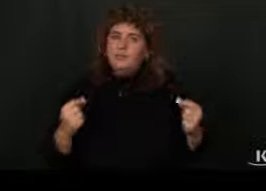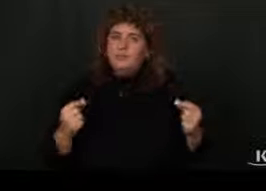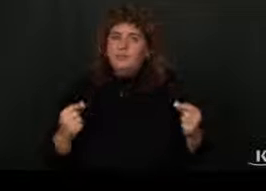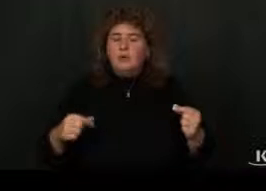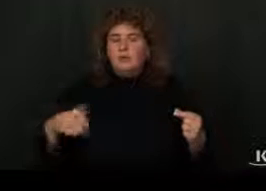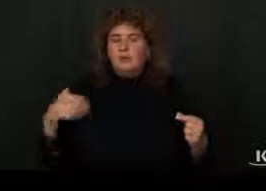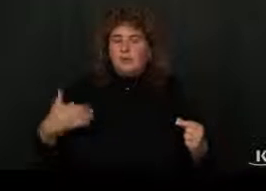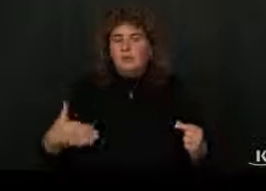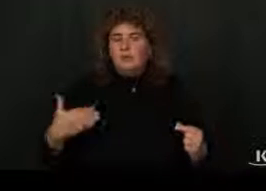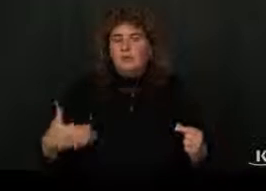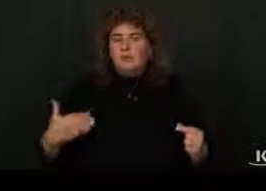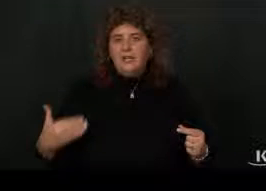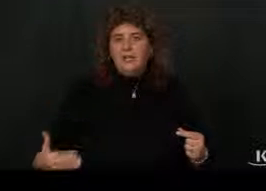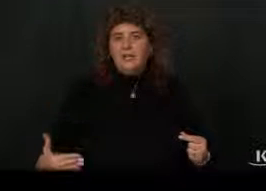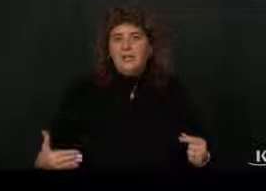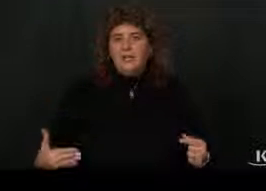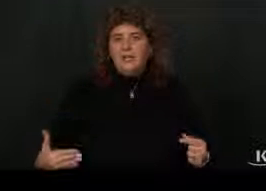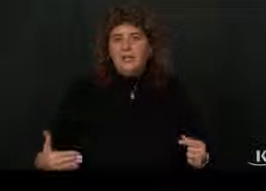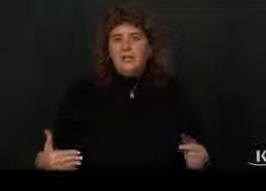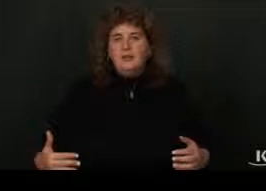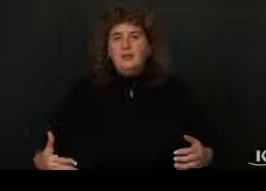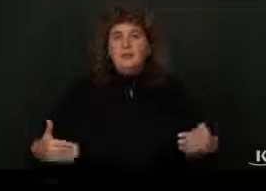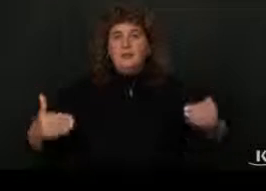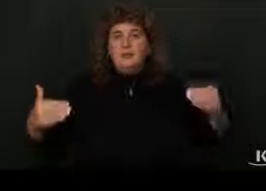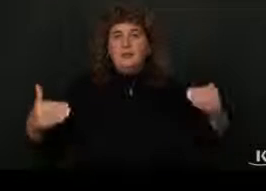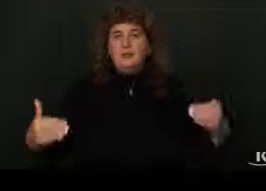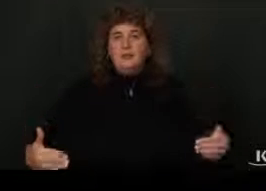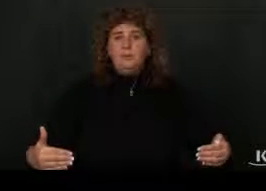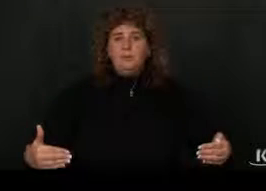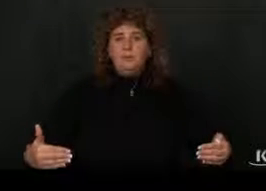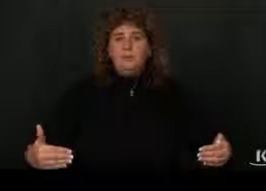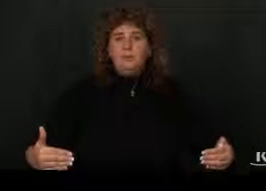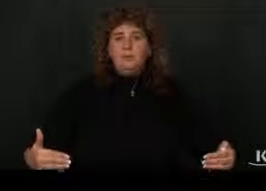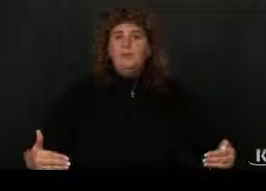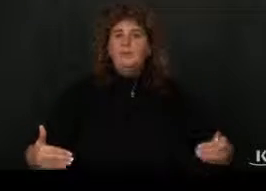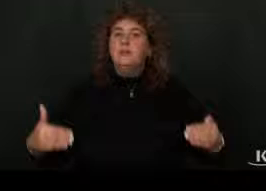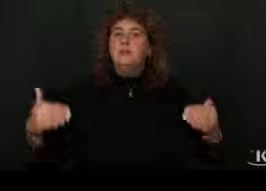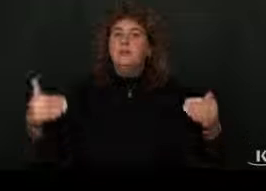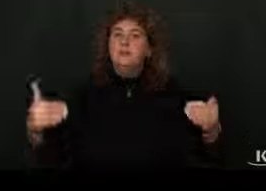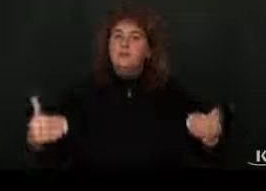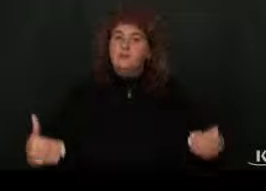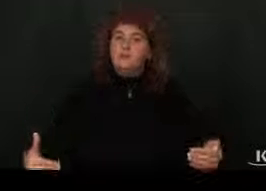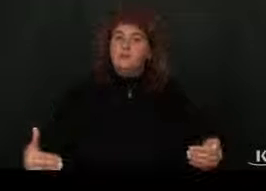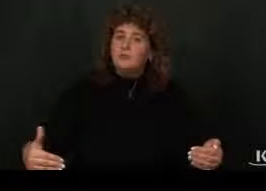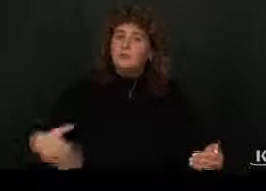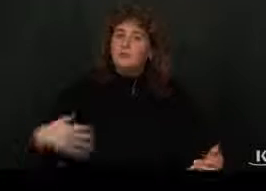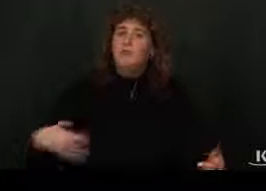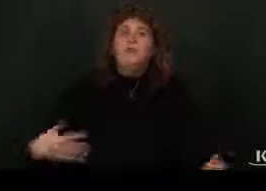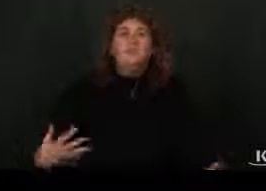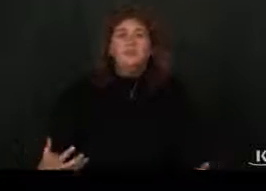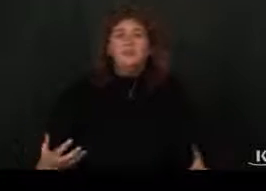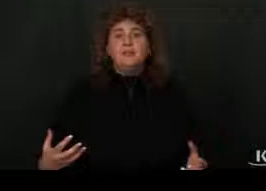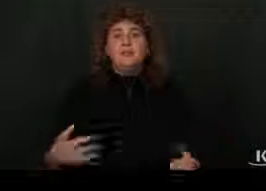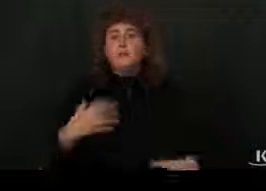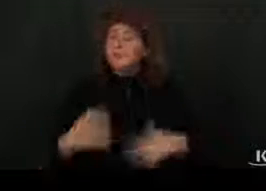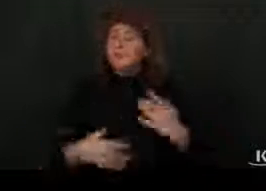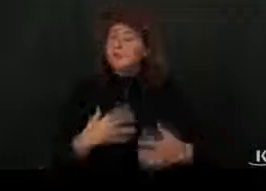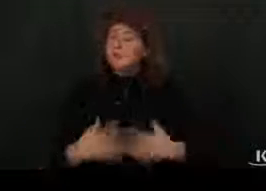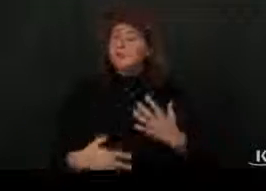into a live vegetative cell that can then replicate and then start making toxins. So in the case of tetanus, it would start